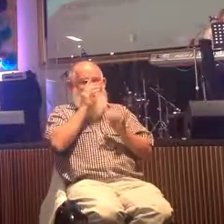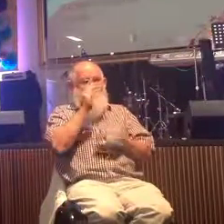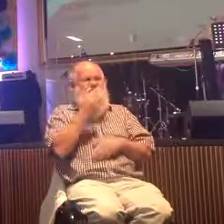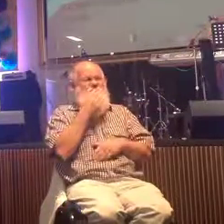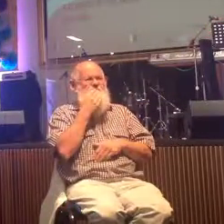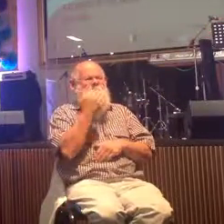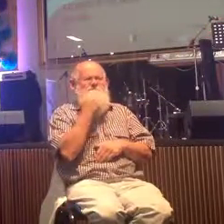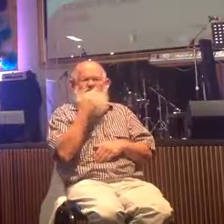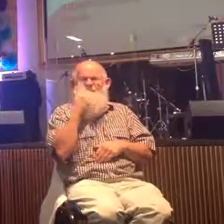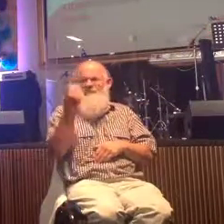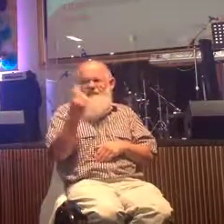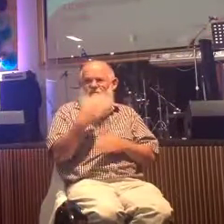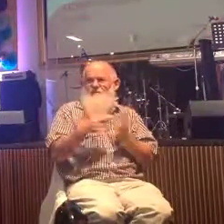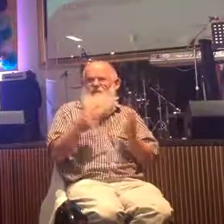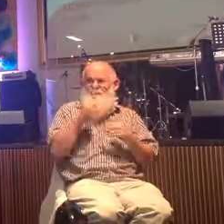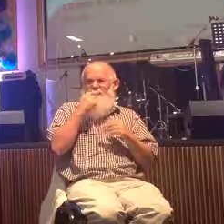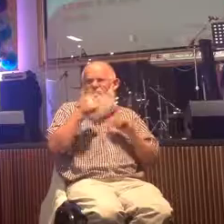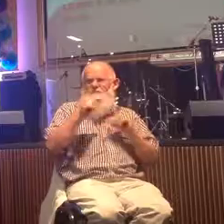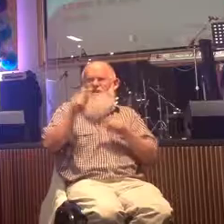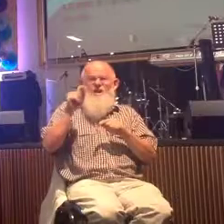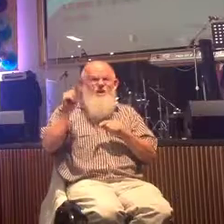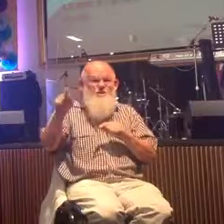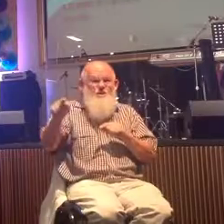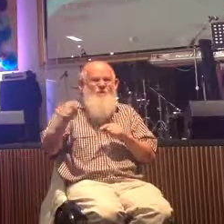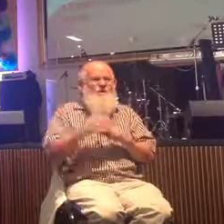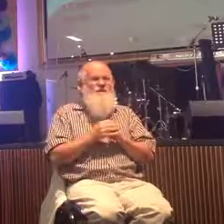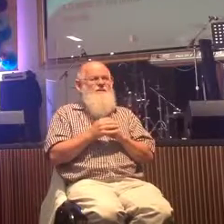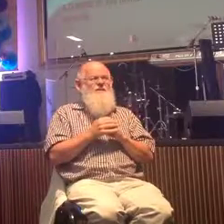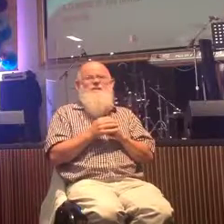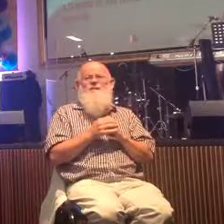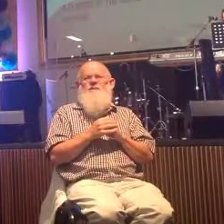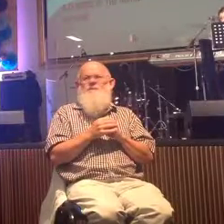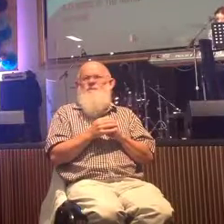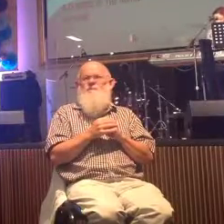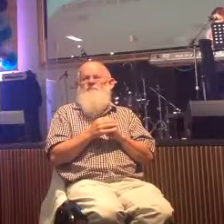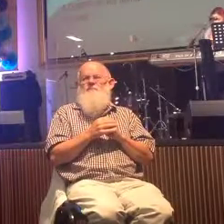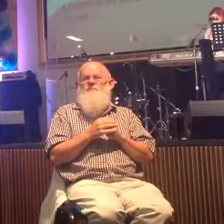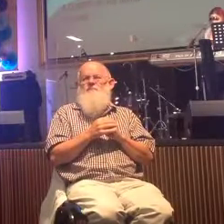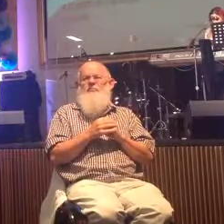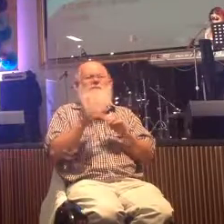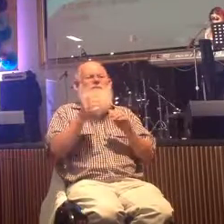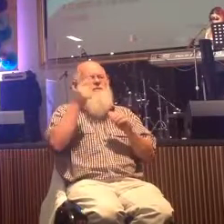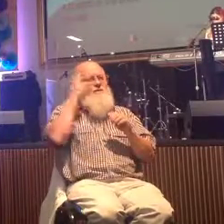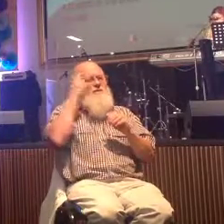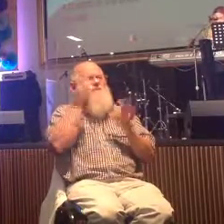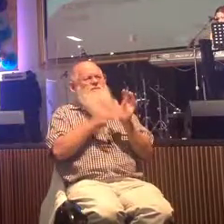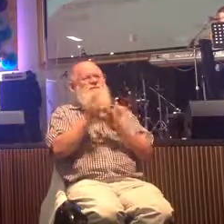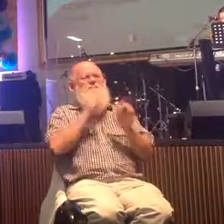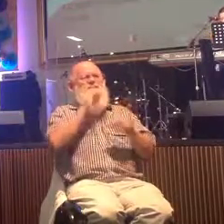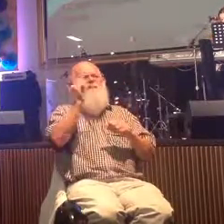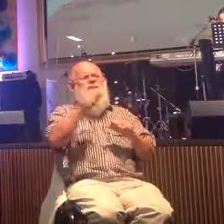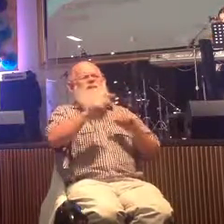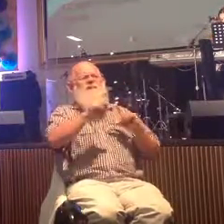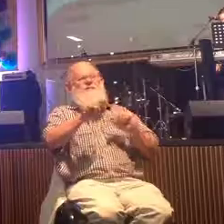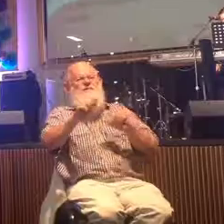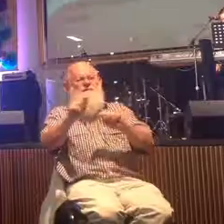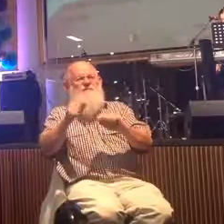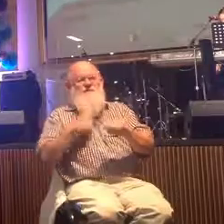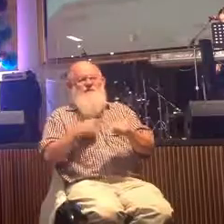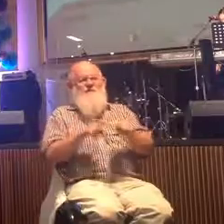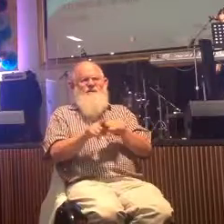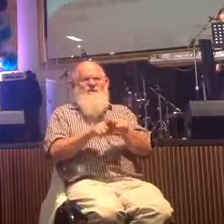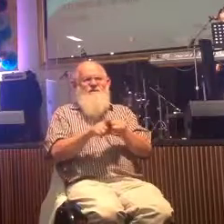Can I be your disciple? Can I follow you? Wouldn't Jesus... Yeah, you'd assume Jesus would be like, yeah, sweet, come follow me. You'll be able to learn from